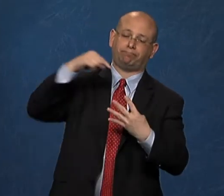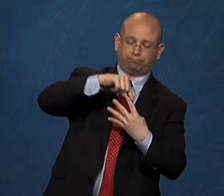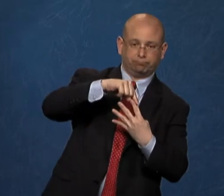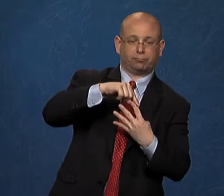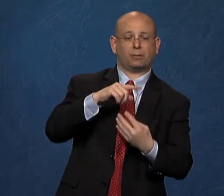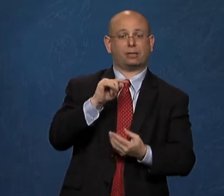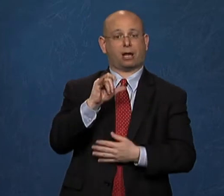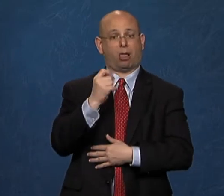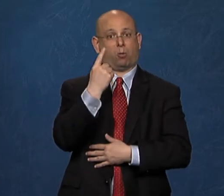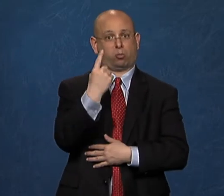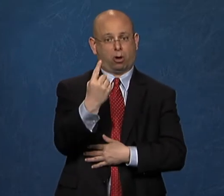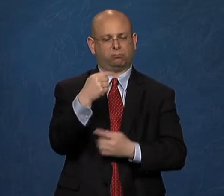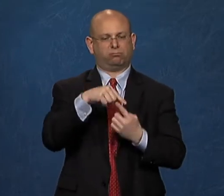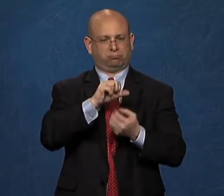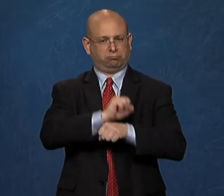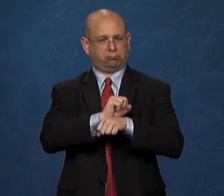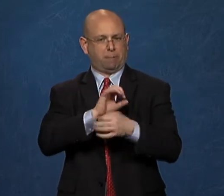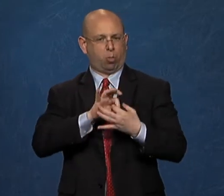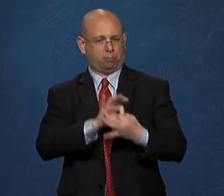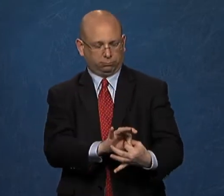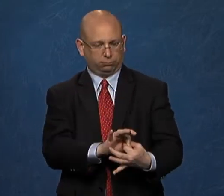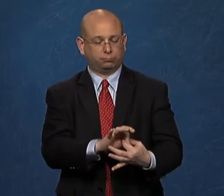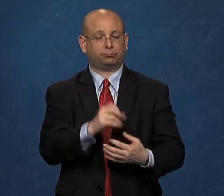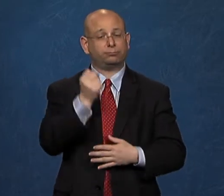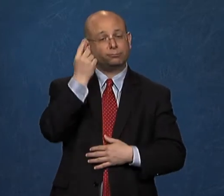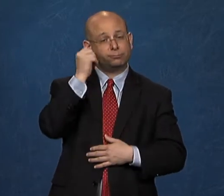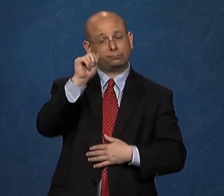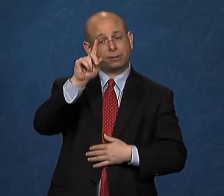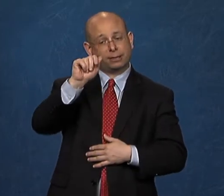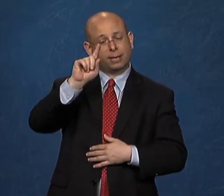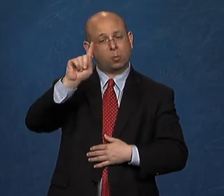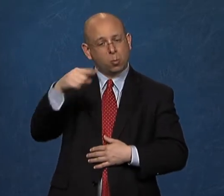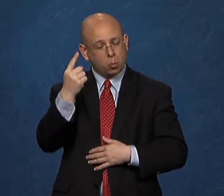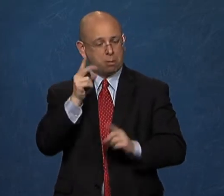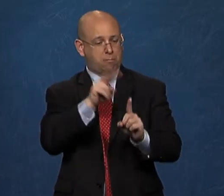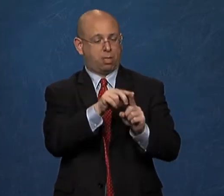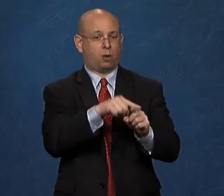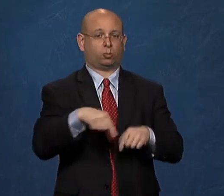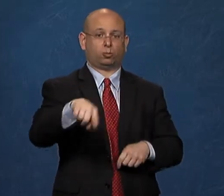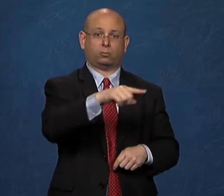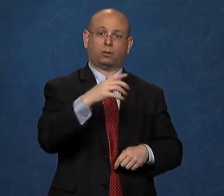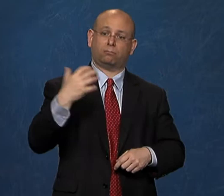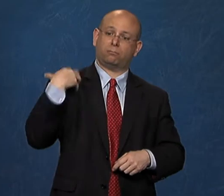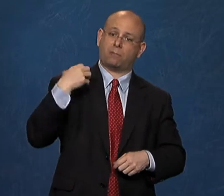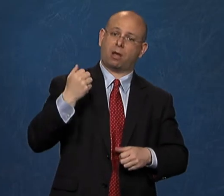services. So let me speak a little bit too about Title I, which pertains to employment issues.